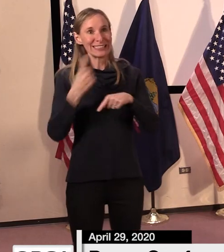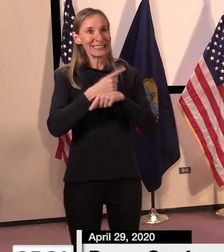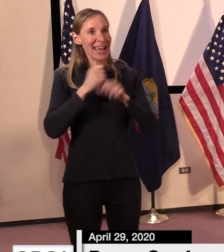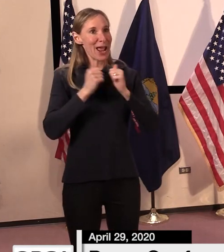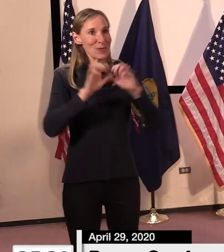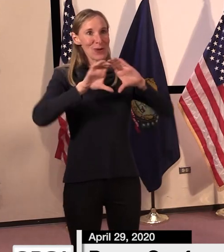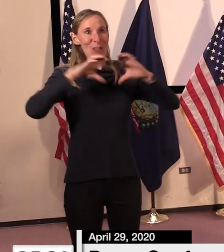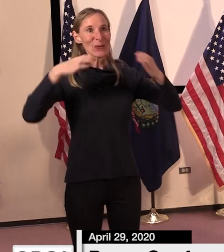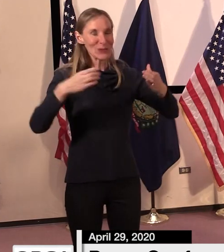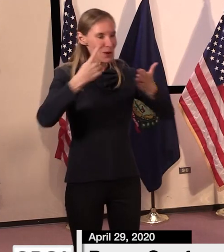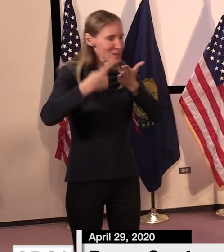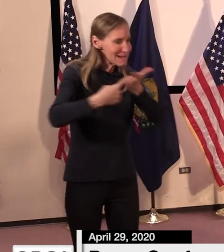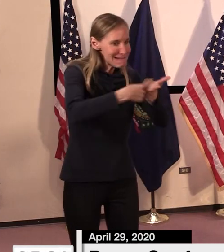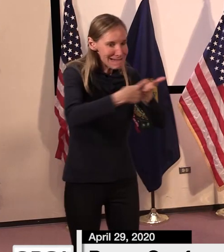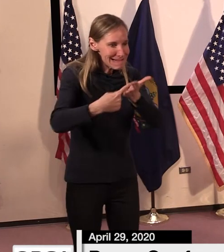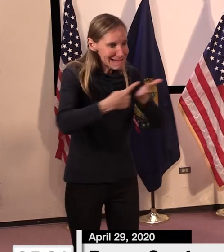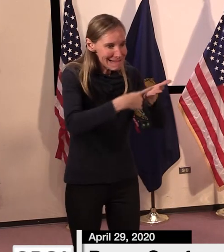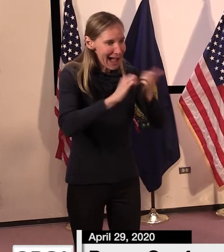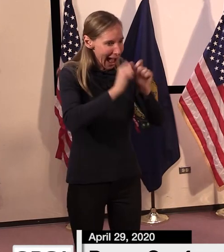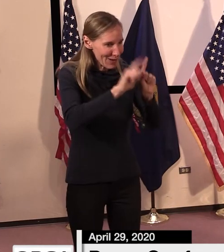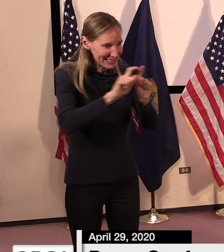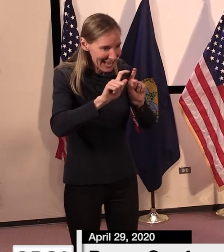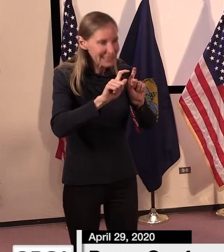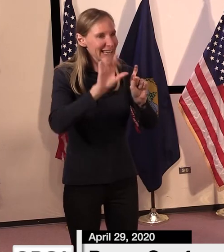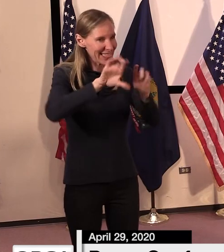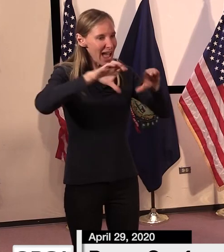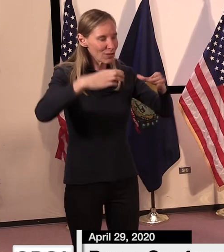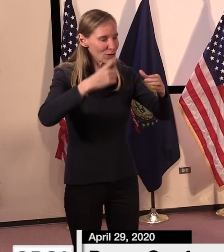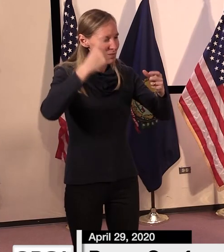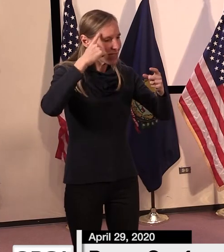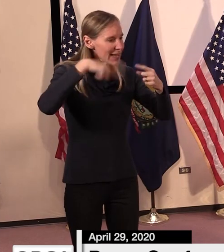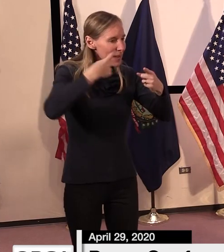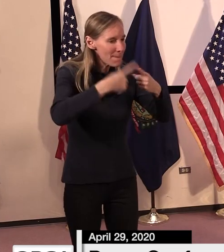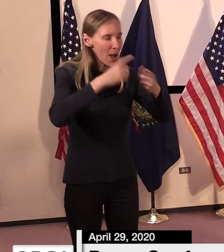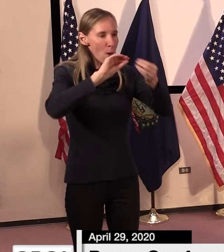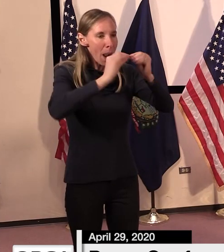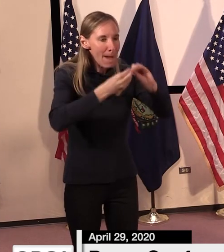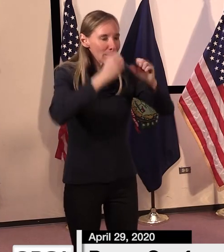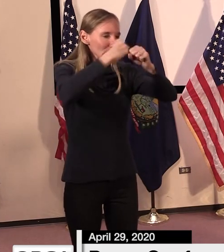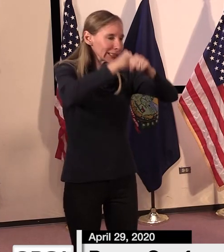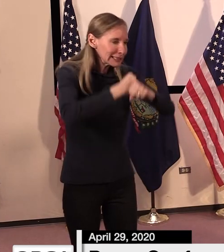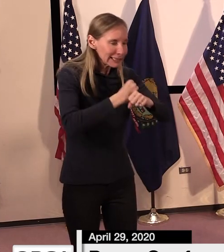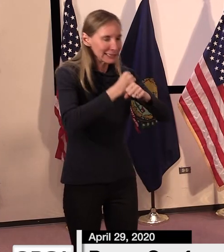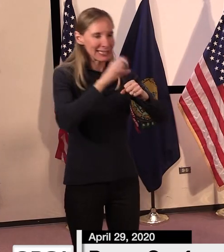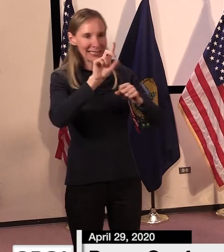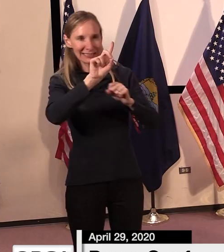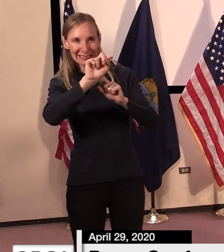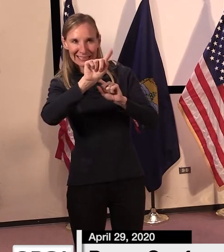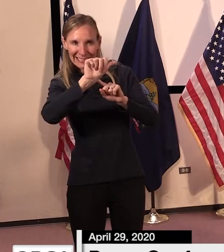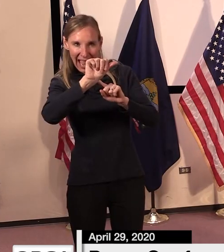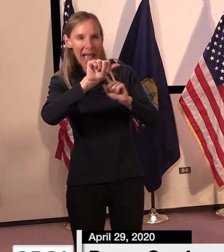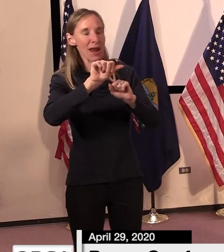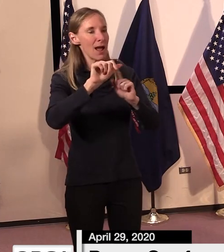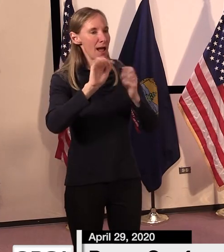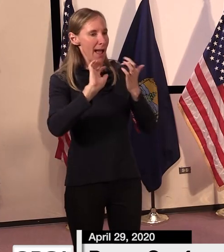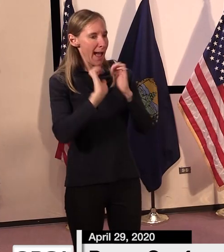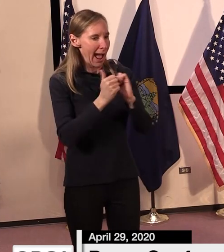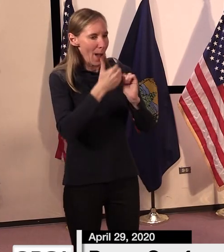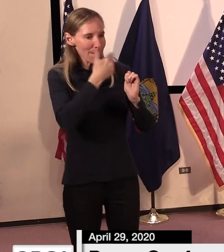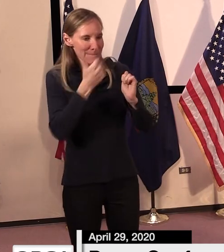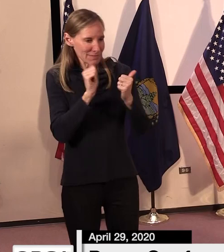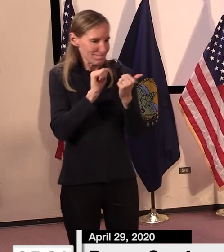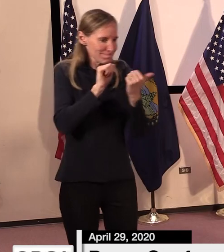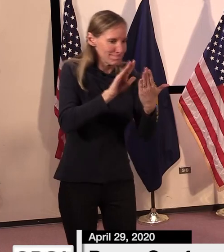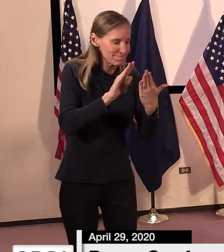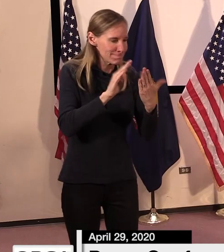a data-driven scientific approach to our decision-making and will continue to do so in order to do all we can to